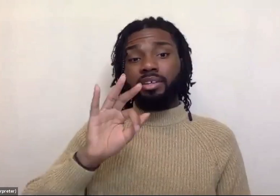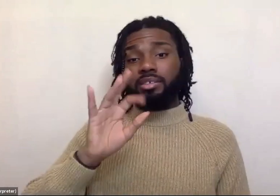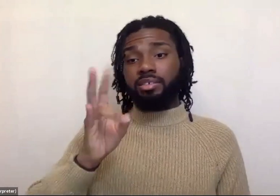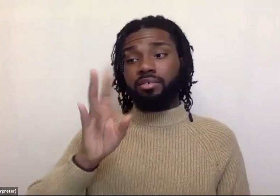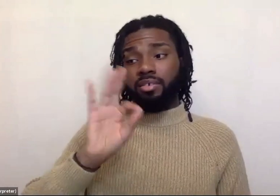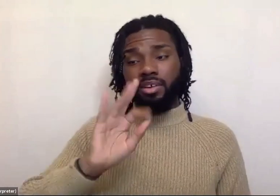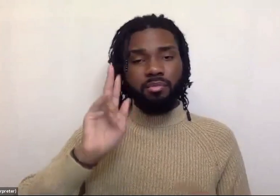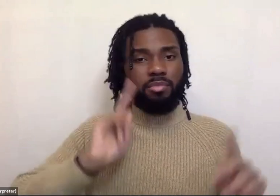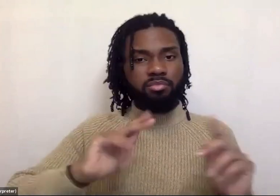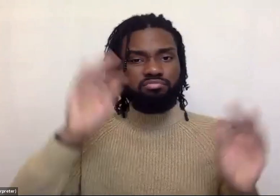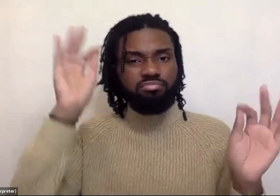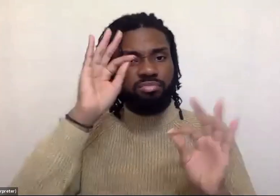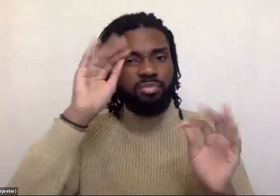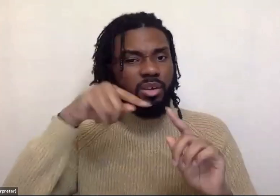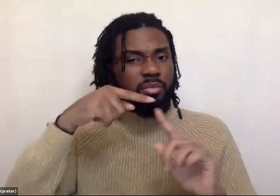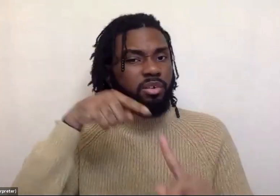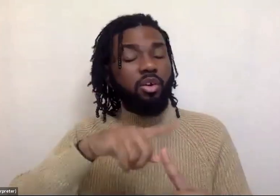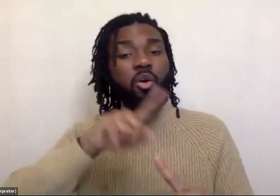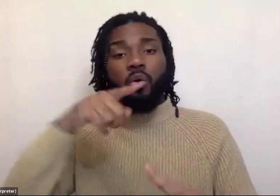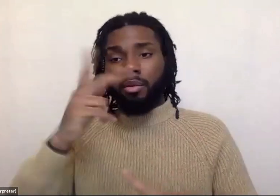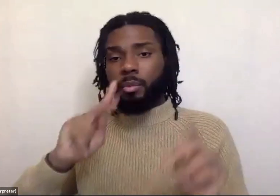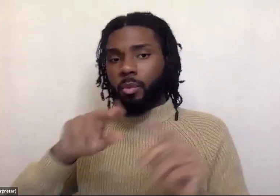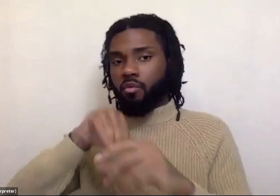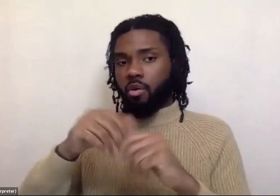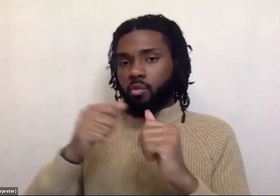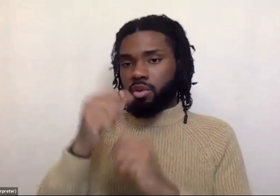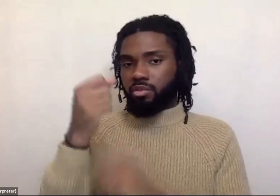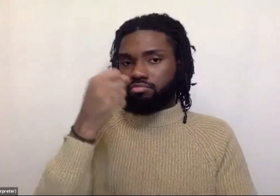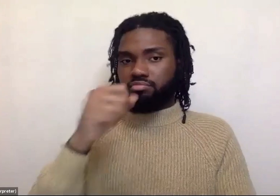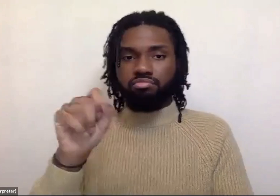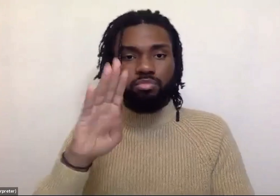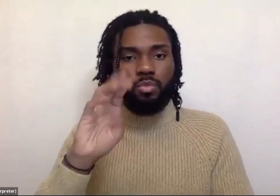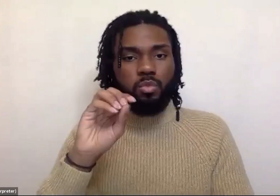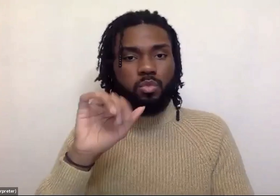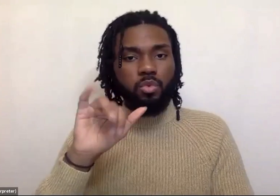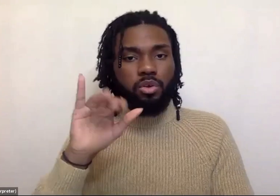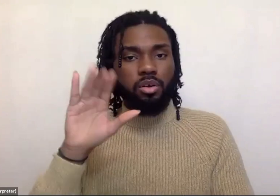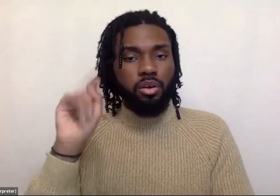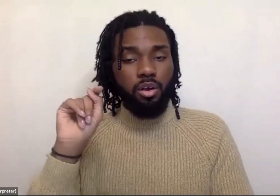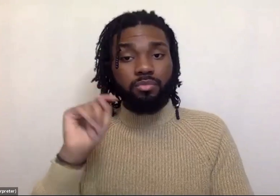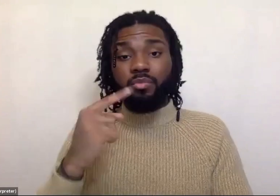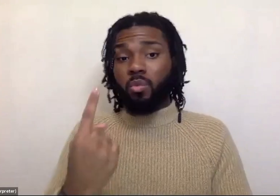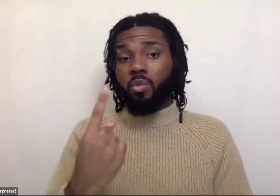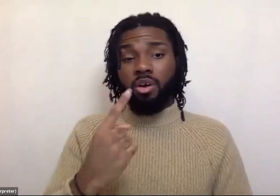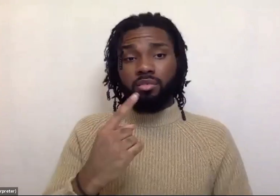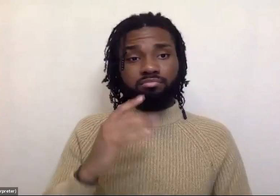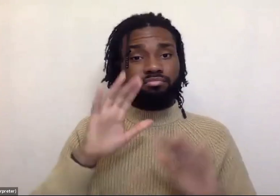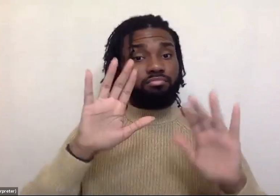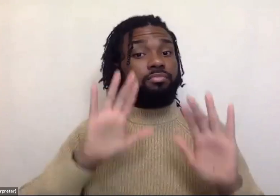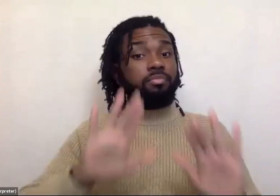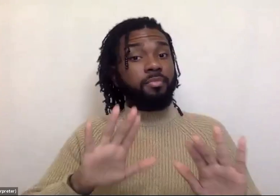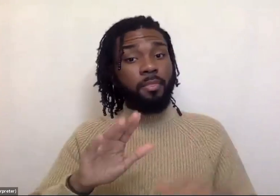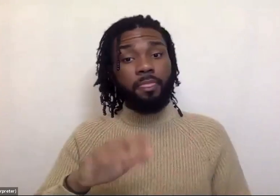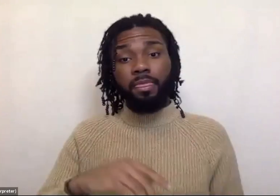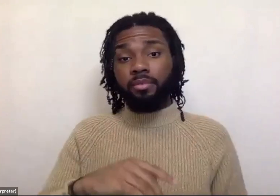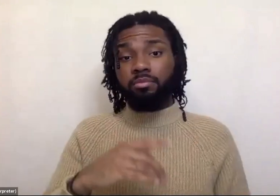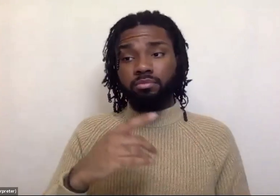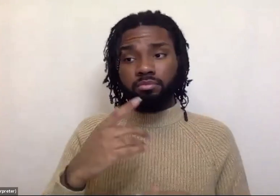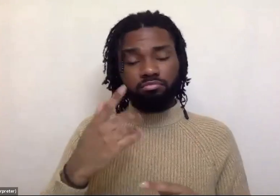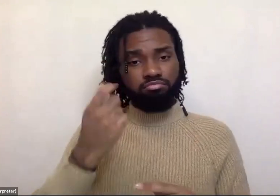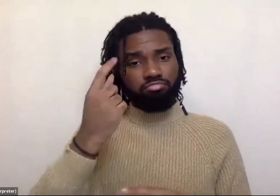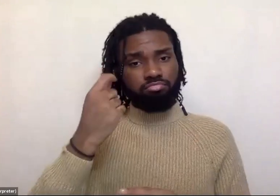her except for the people of the boycott. And what was amazing to me is that having come from what we all knew